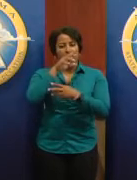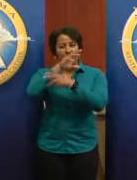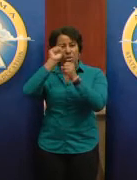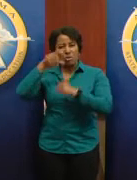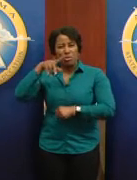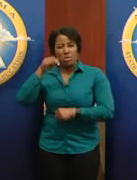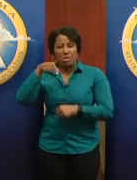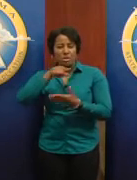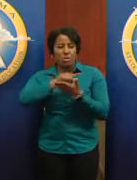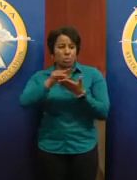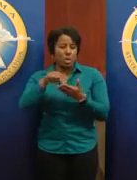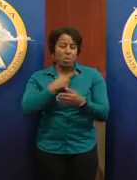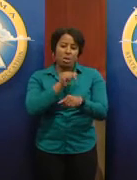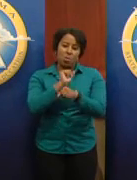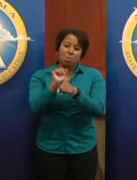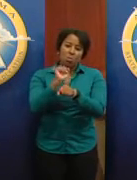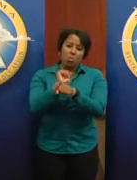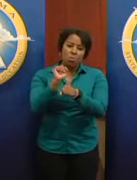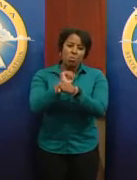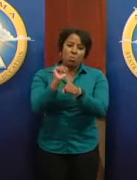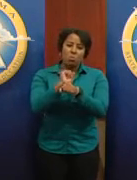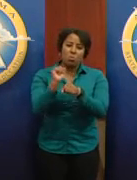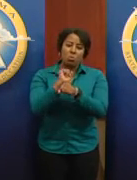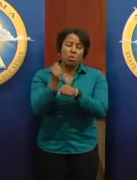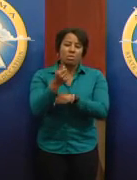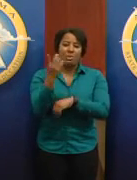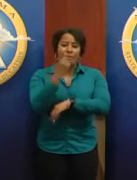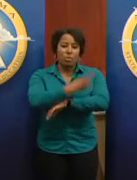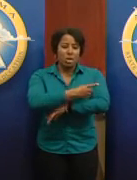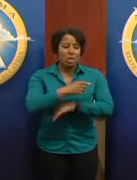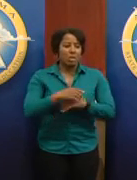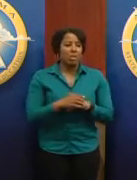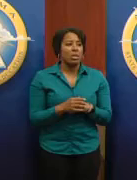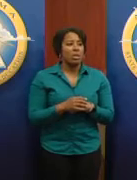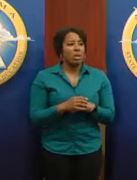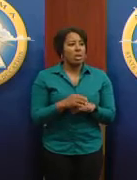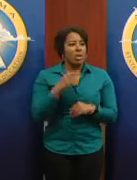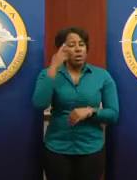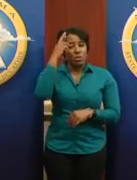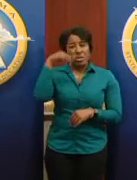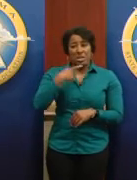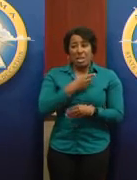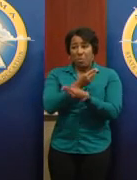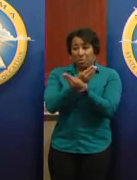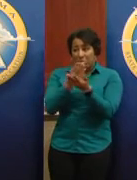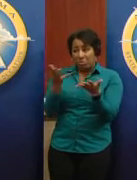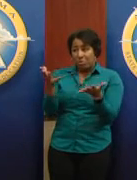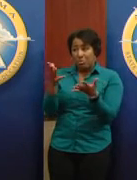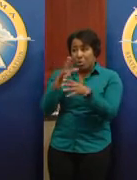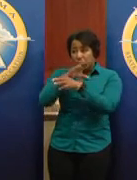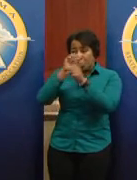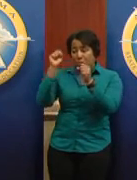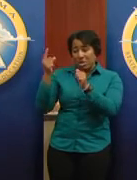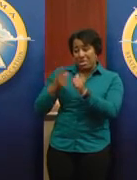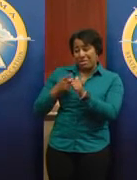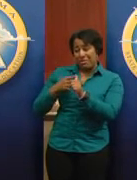worked multiple days on that. The reason for rolling it out to superintendents before everyone else saw it, and their teams, their